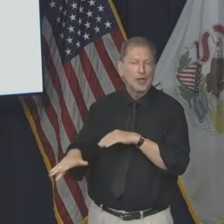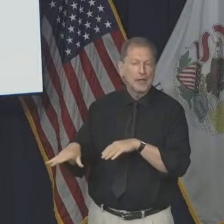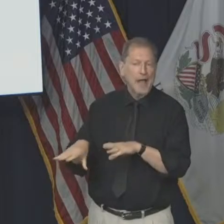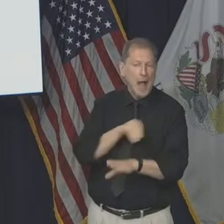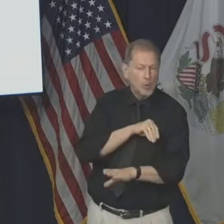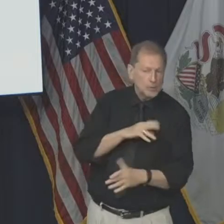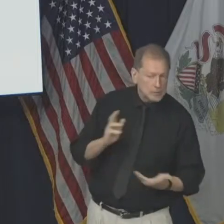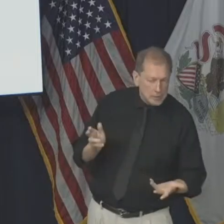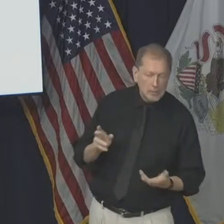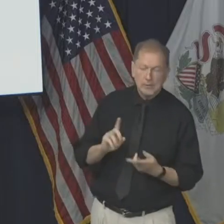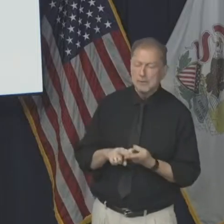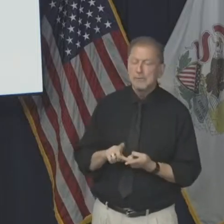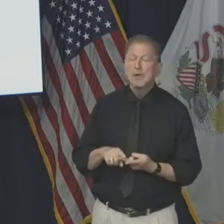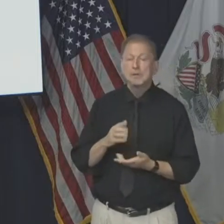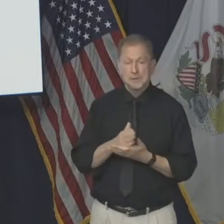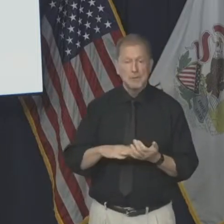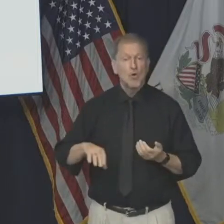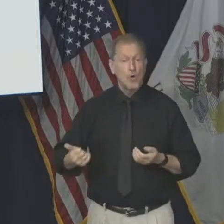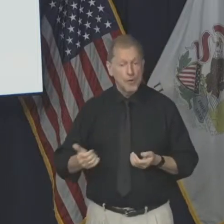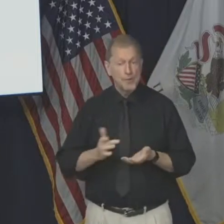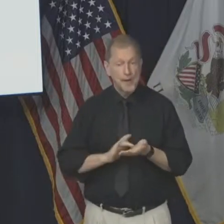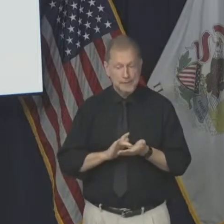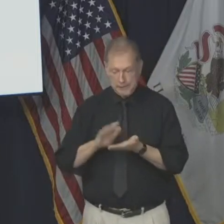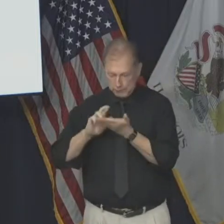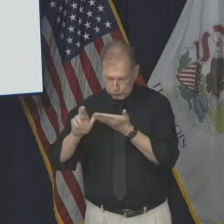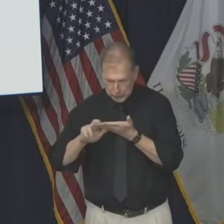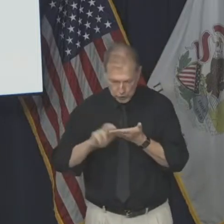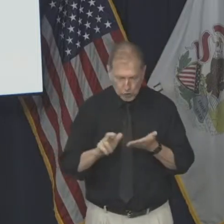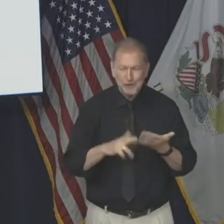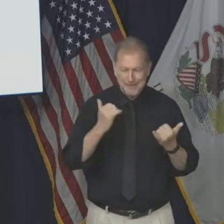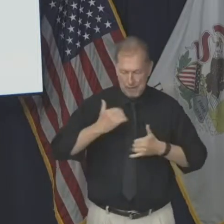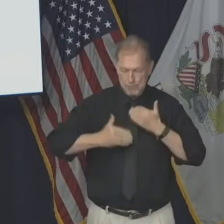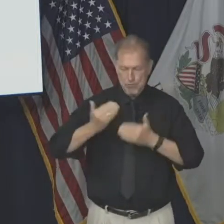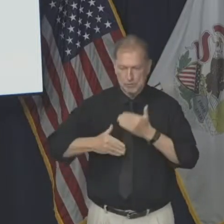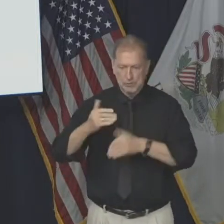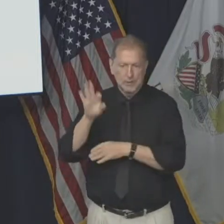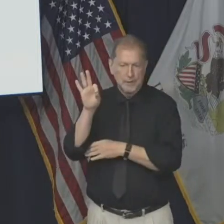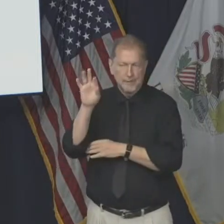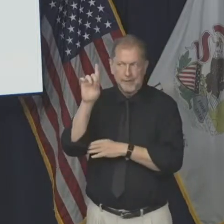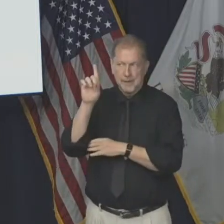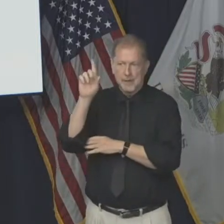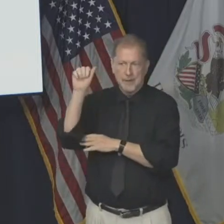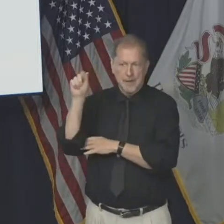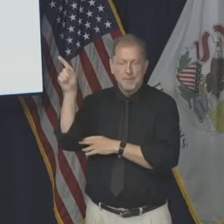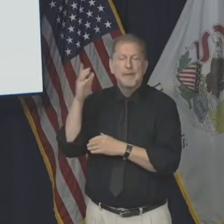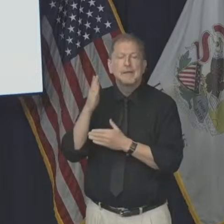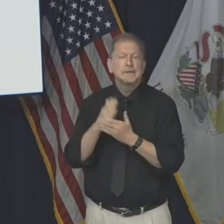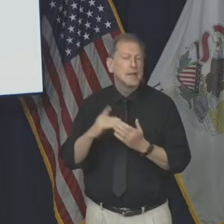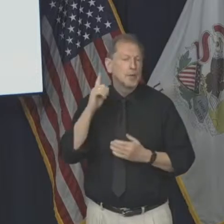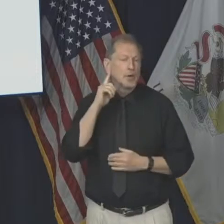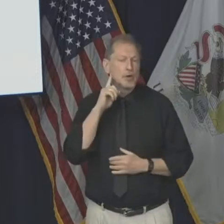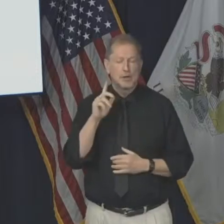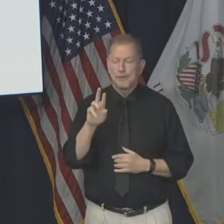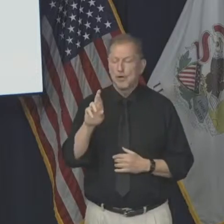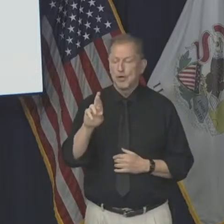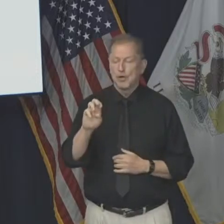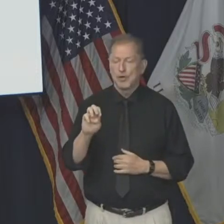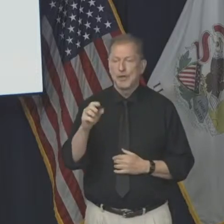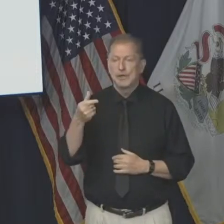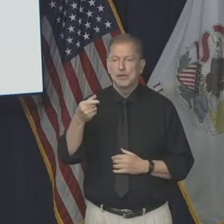drugs that are going through the FDA process now. Many of you heard about Regeneron. We do know